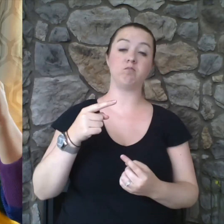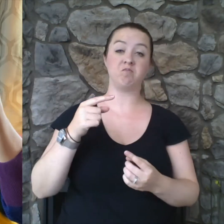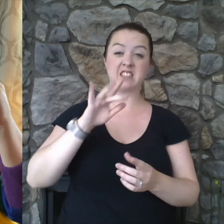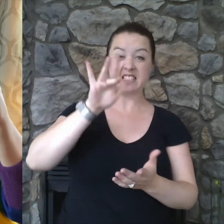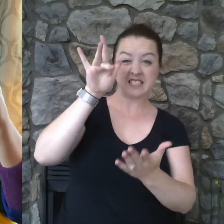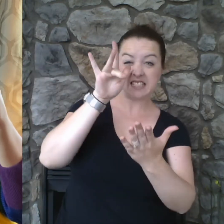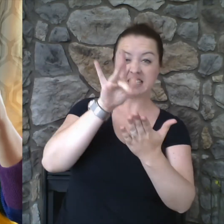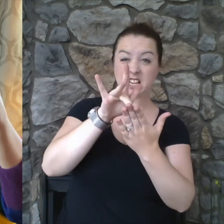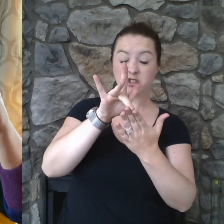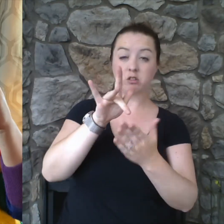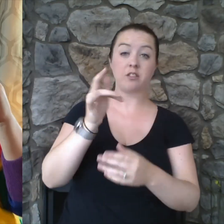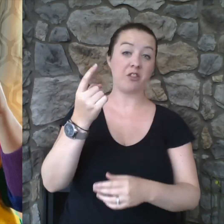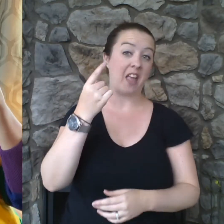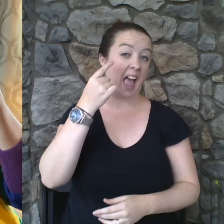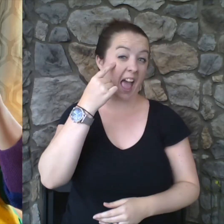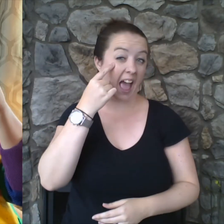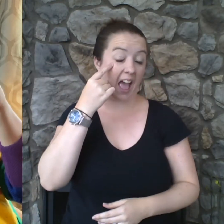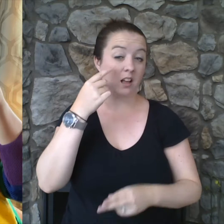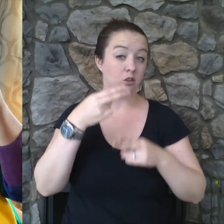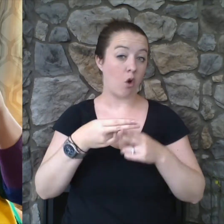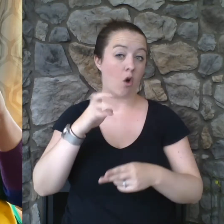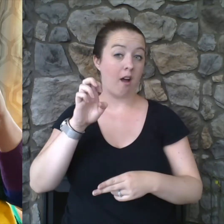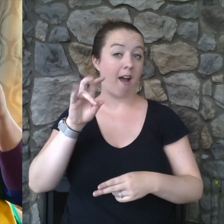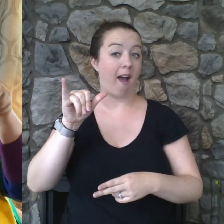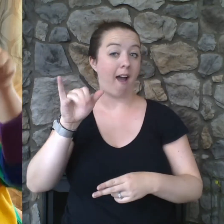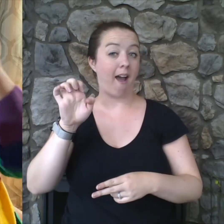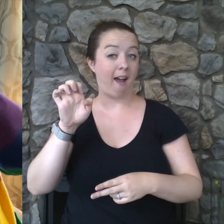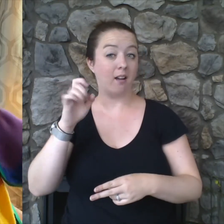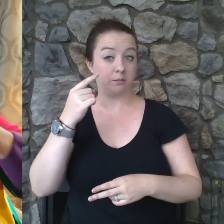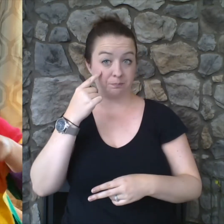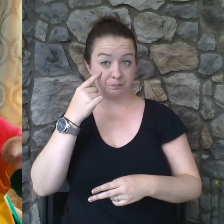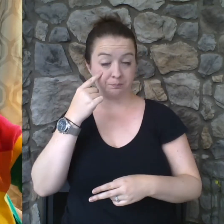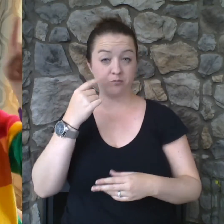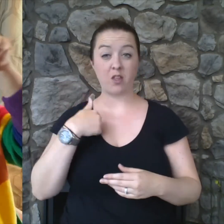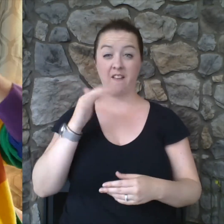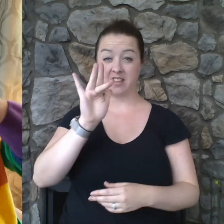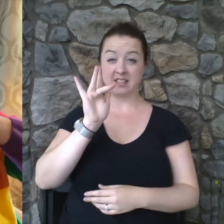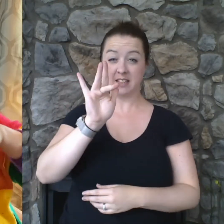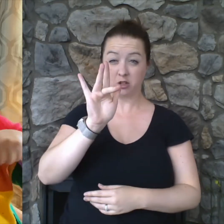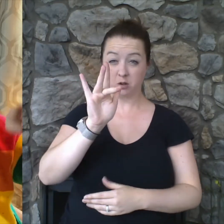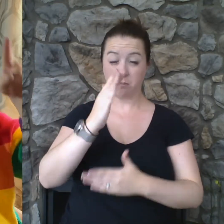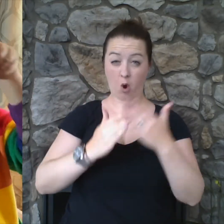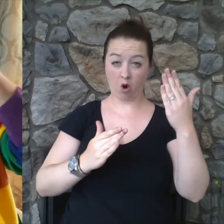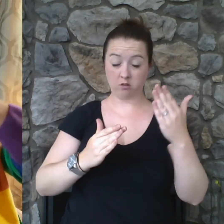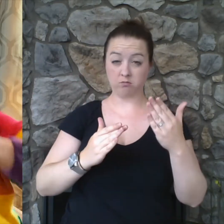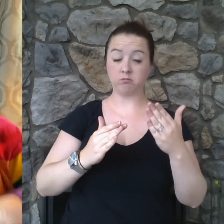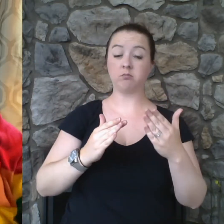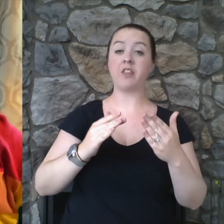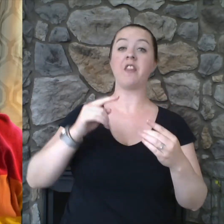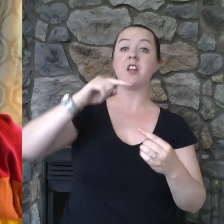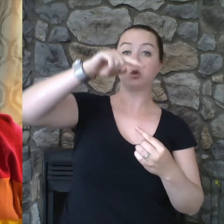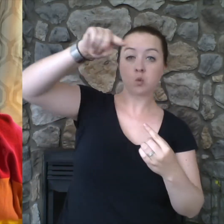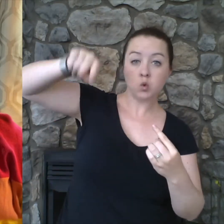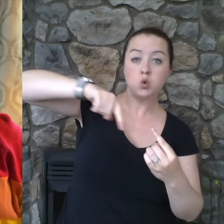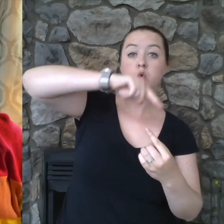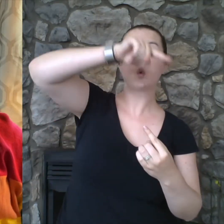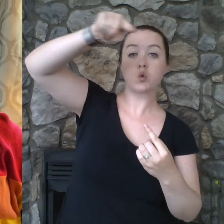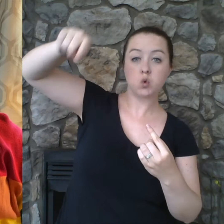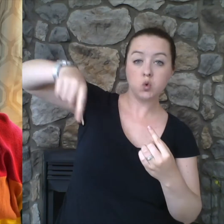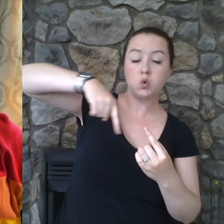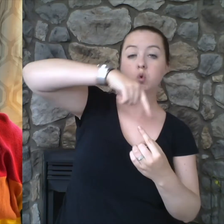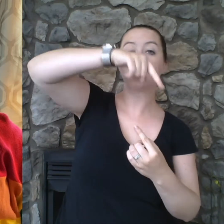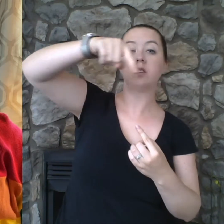of the storm. So they have a center part, and they go around and around, just like